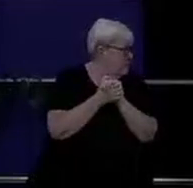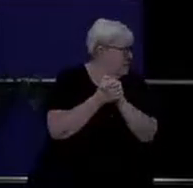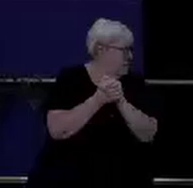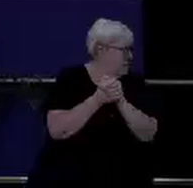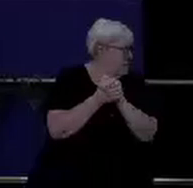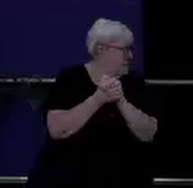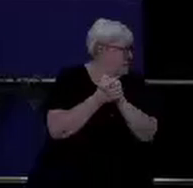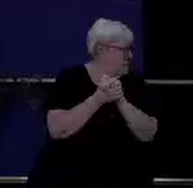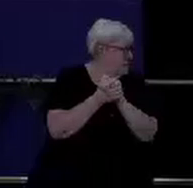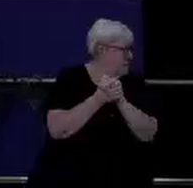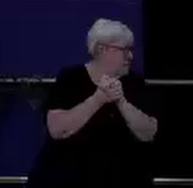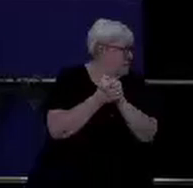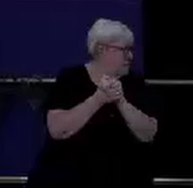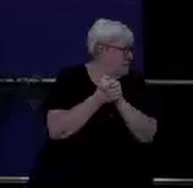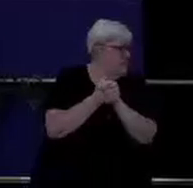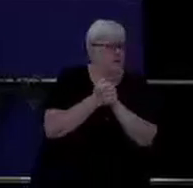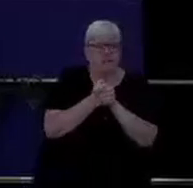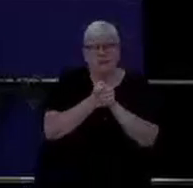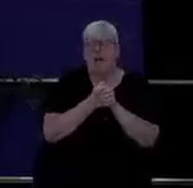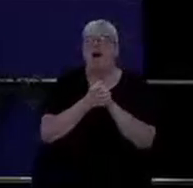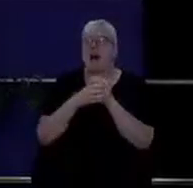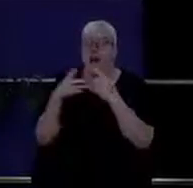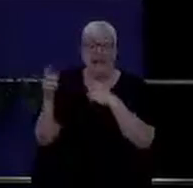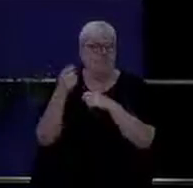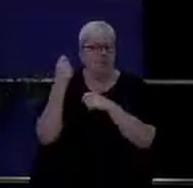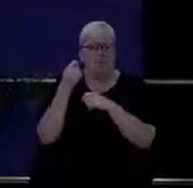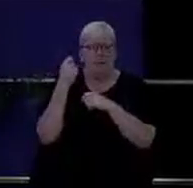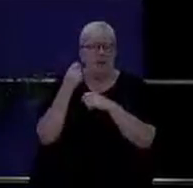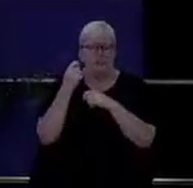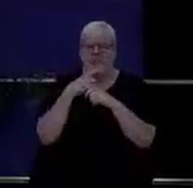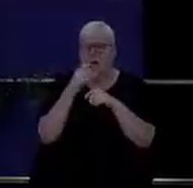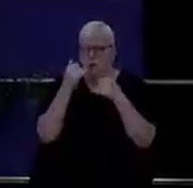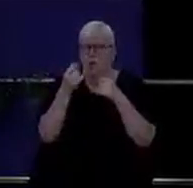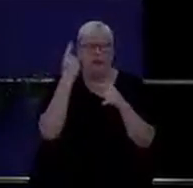Award. I was nominated for it. Just want to clear the record there.